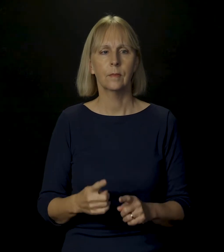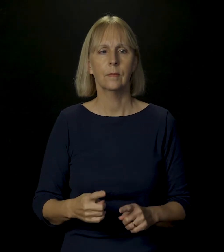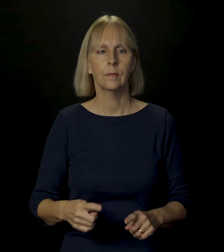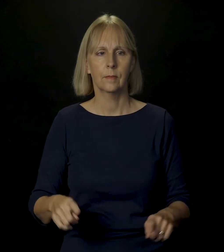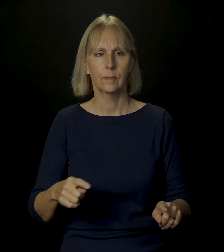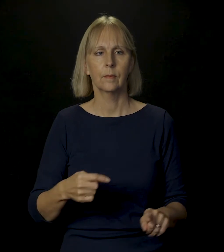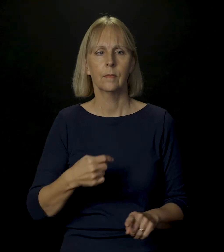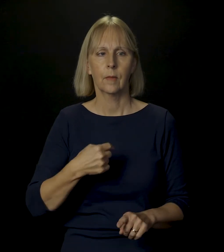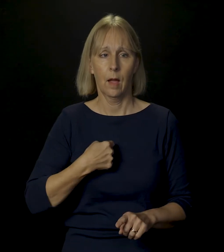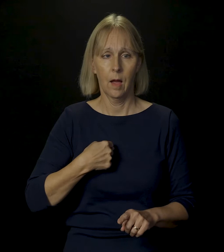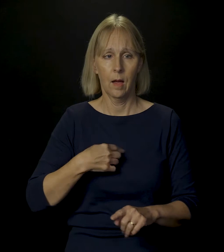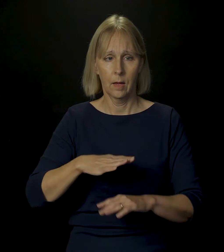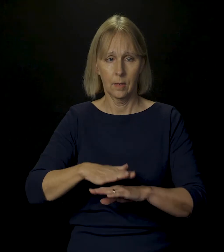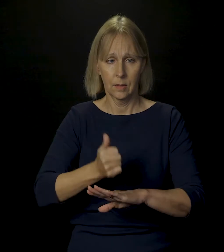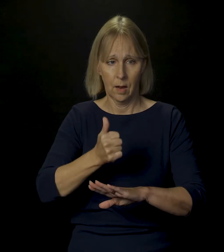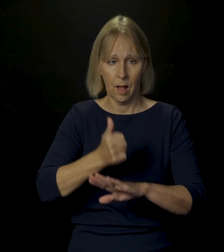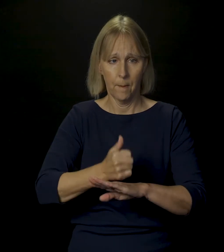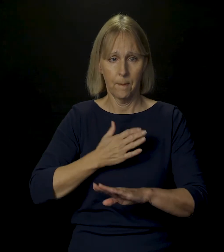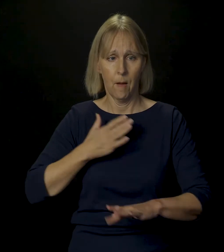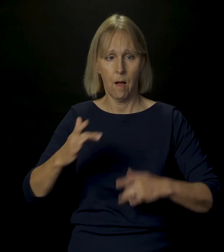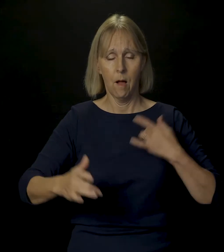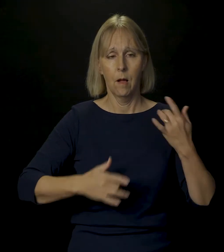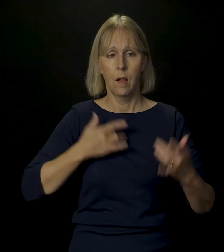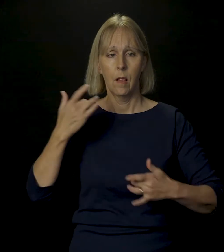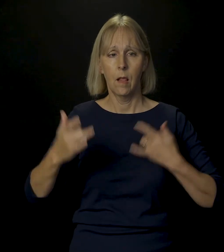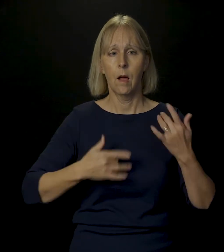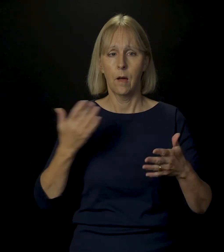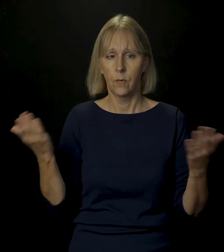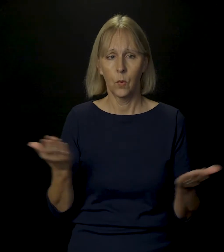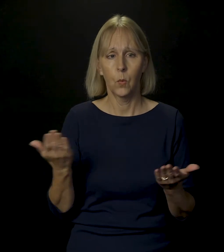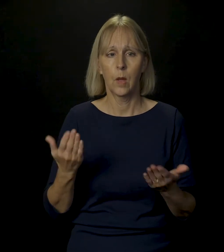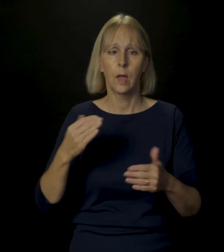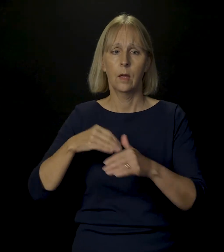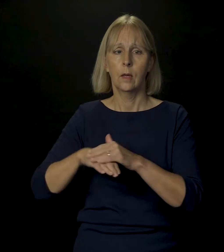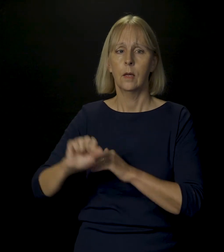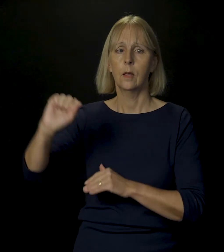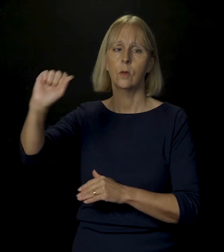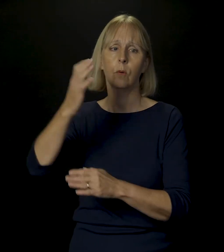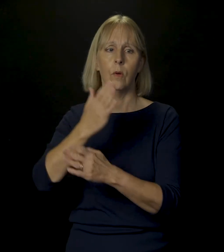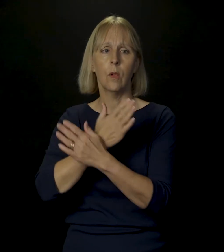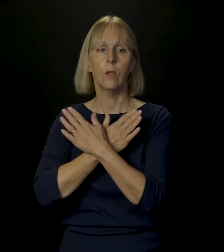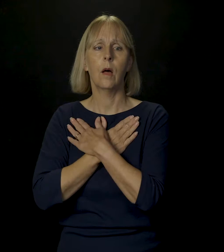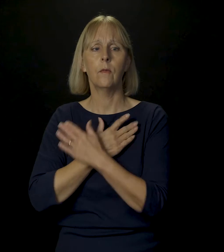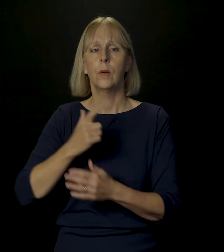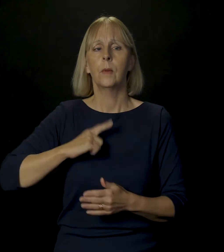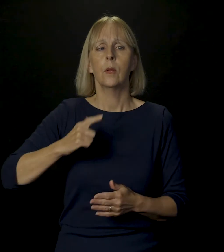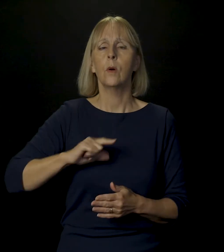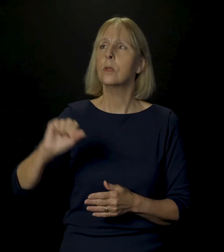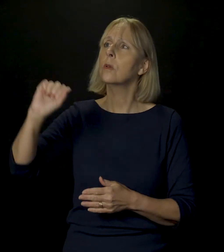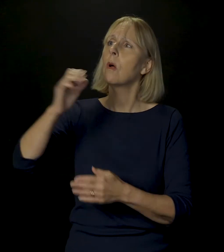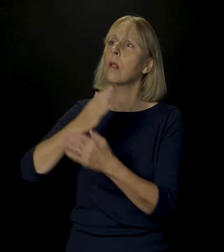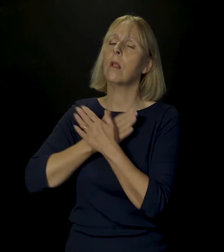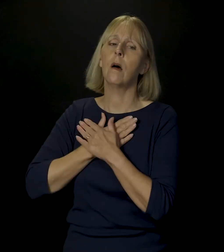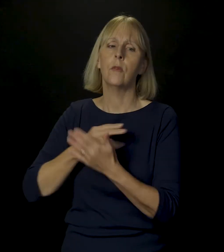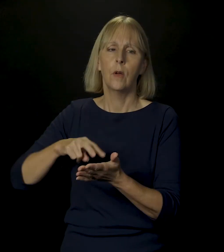Shaken I Will Live My Life Upon